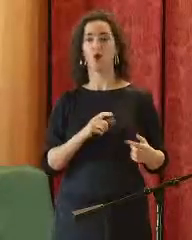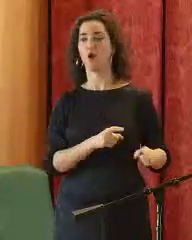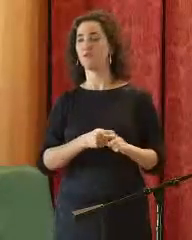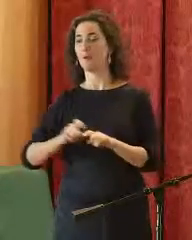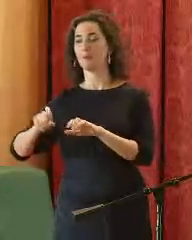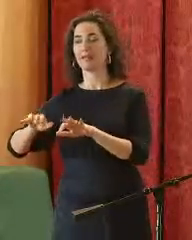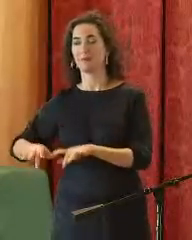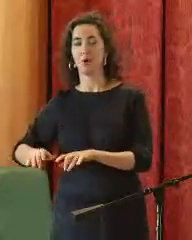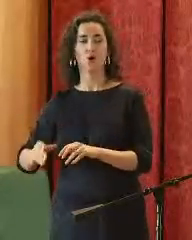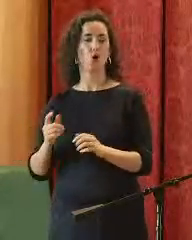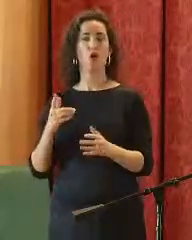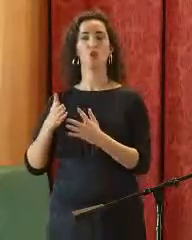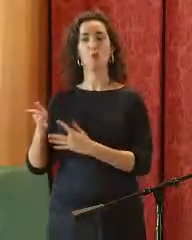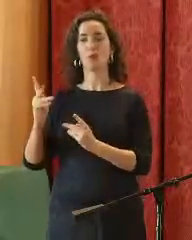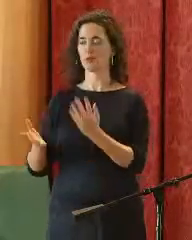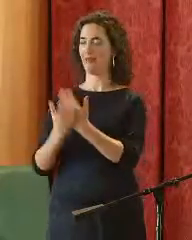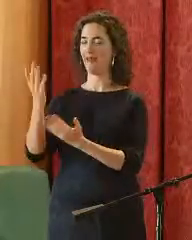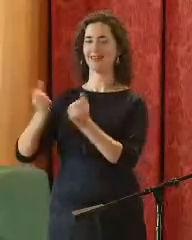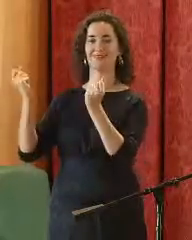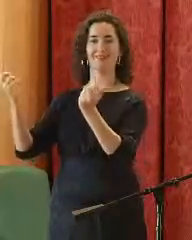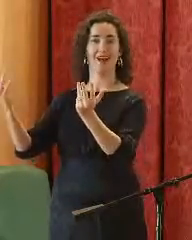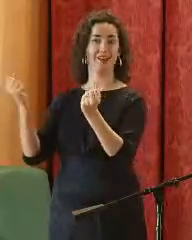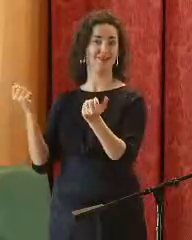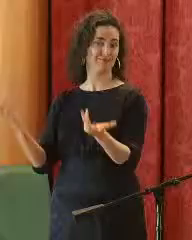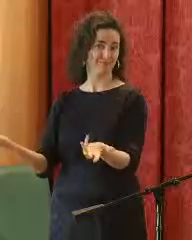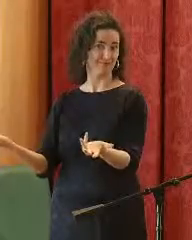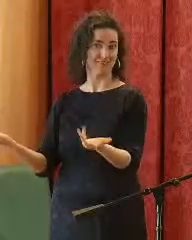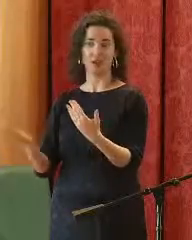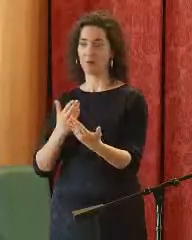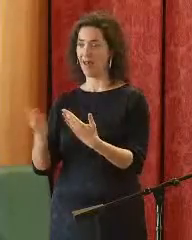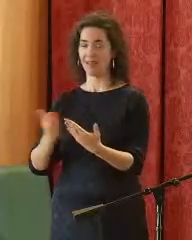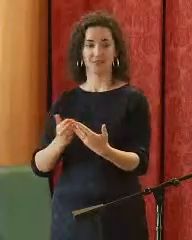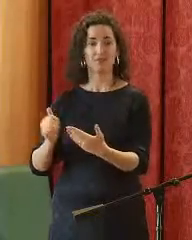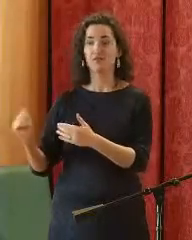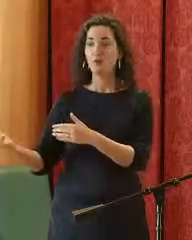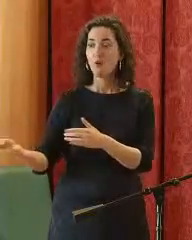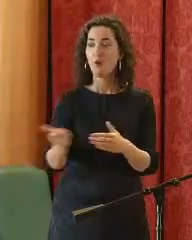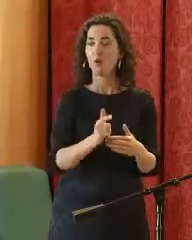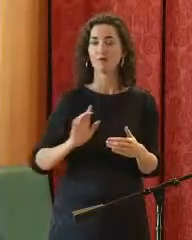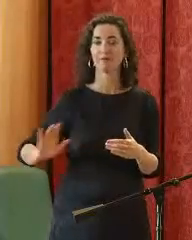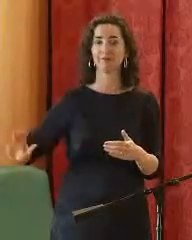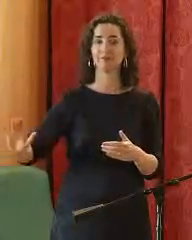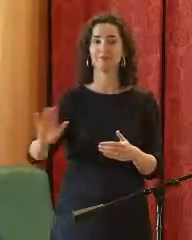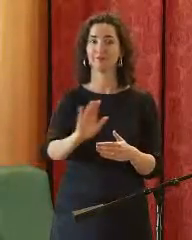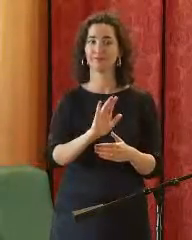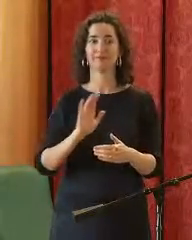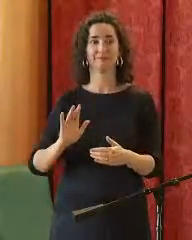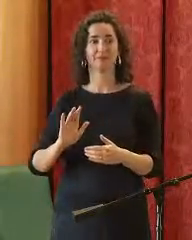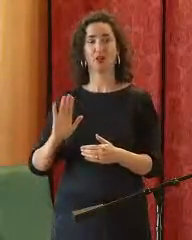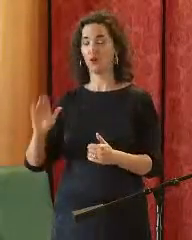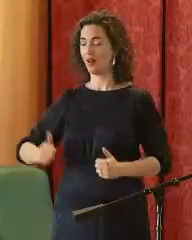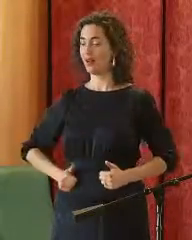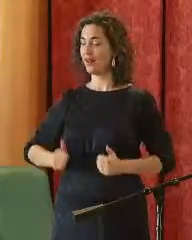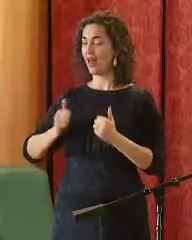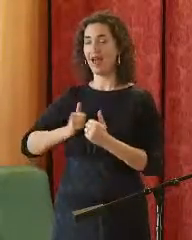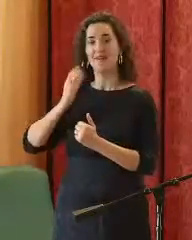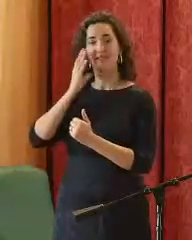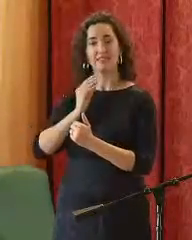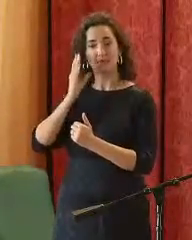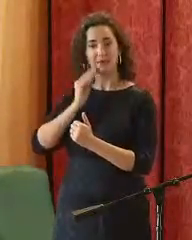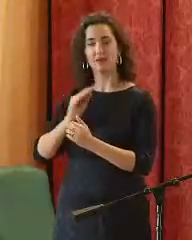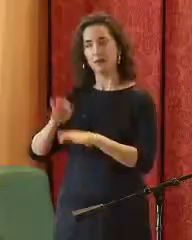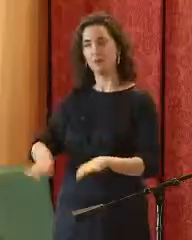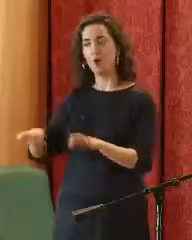or through a person's hand sign. They live the experience. They have life experience and should be